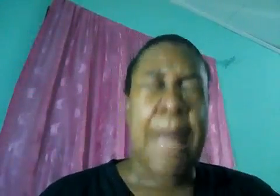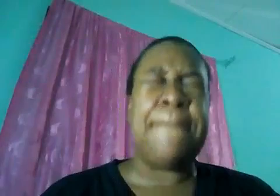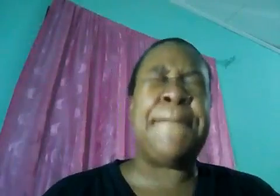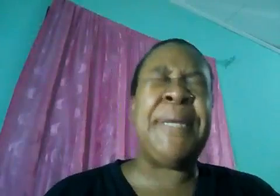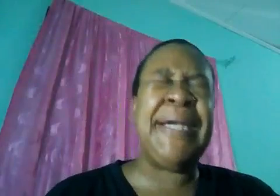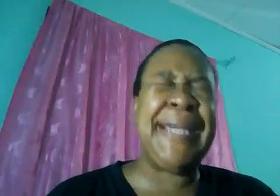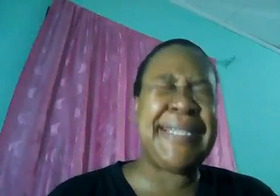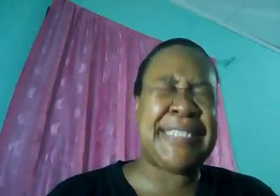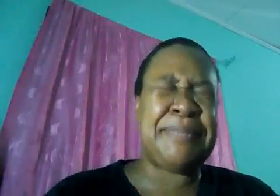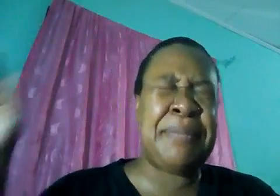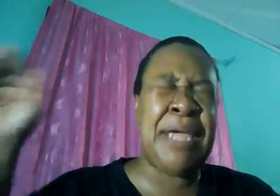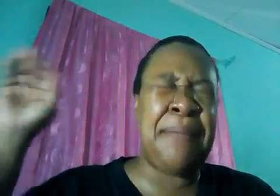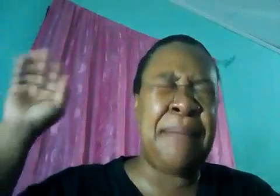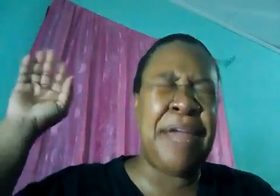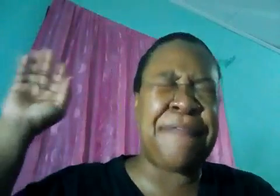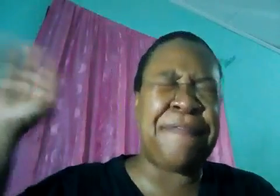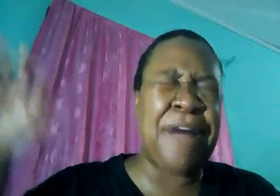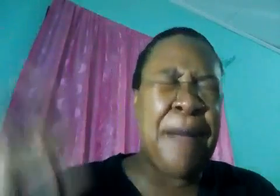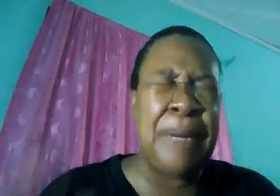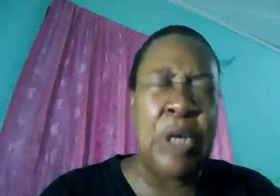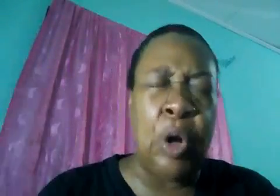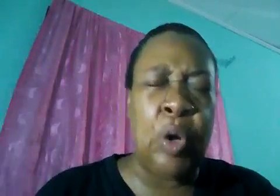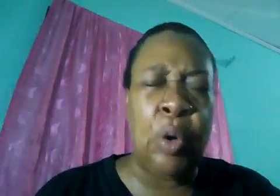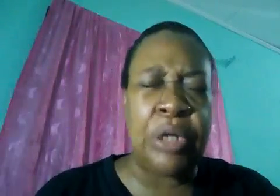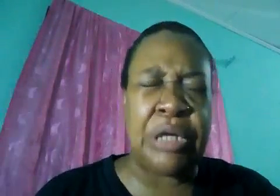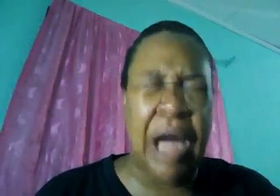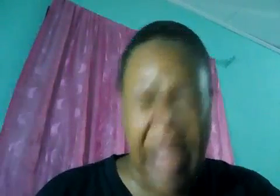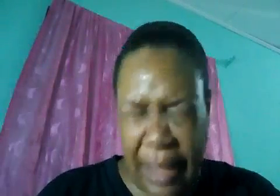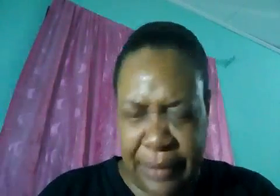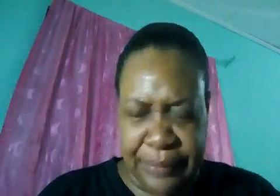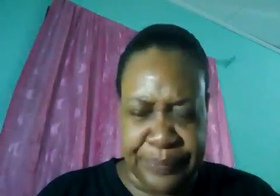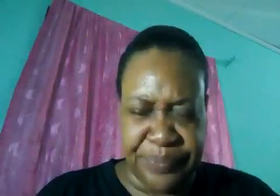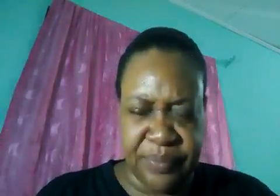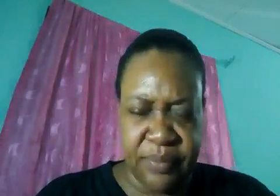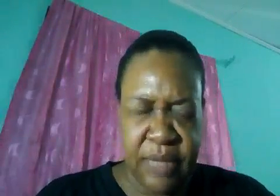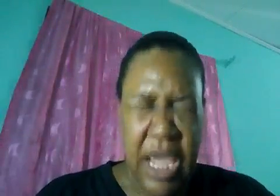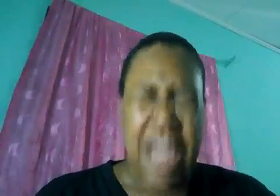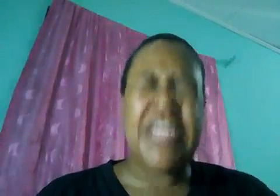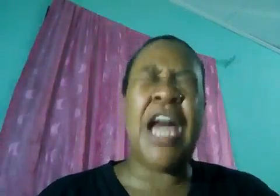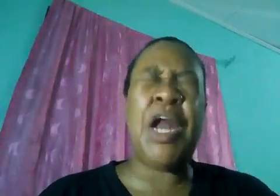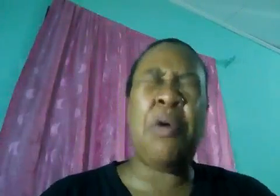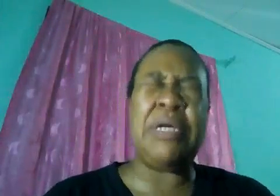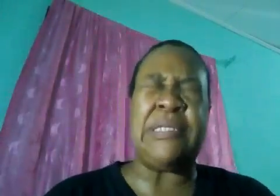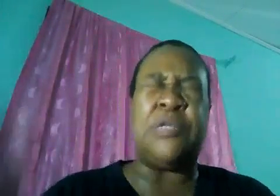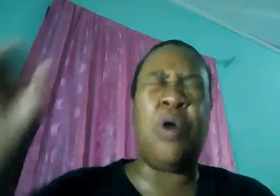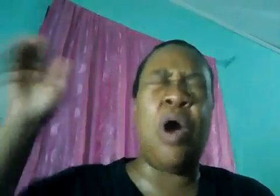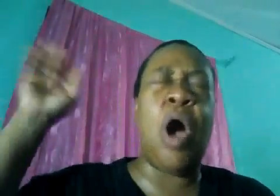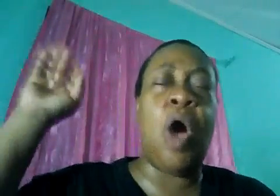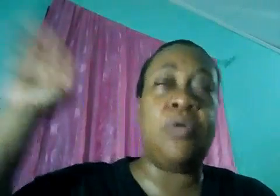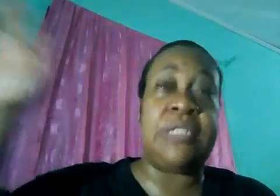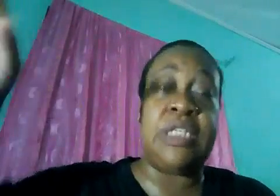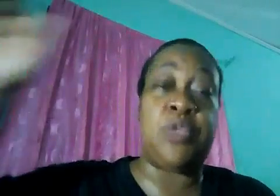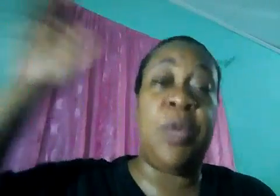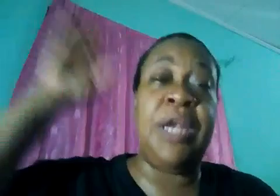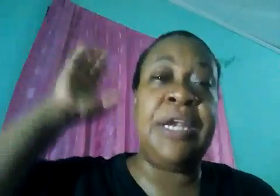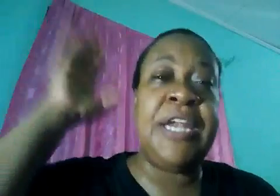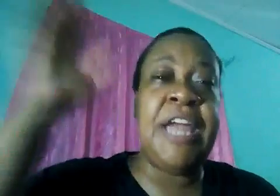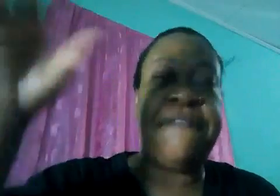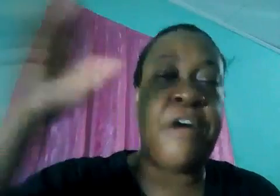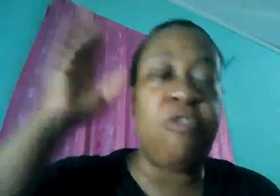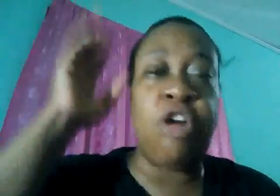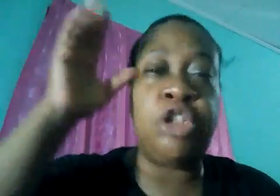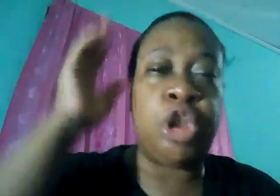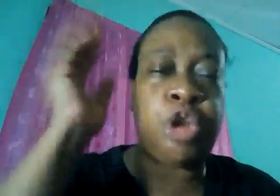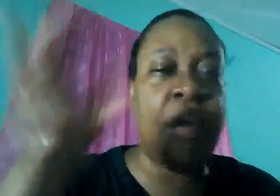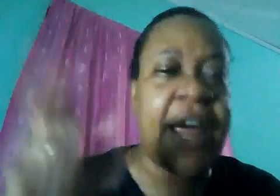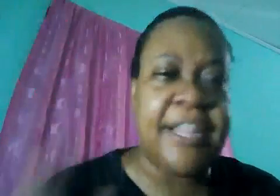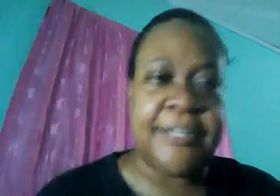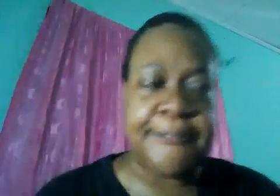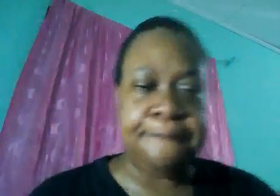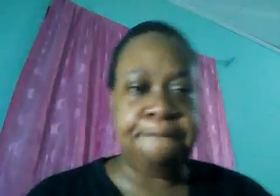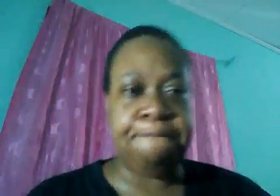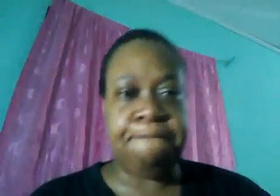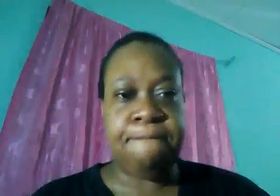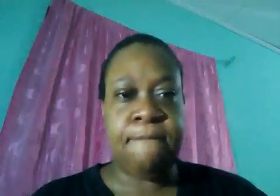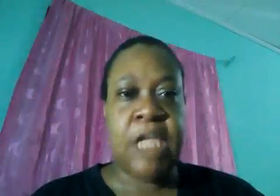Bless me and my family, oh Lord God, that our storehouses will never run dry in